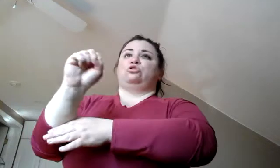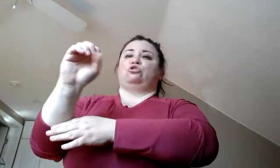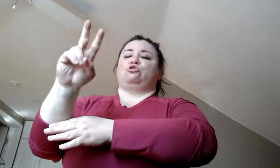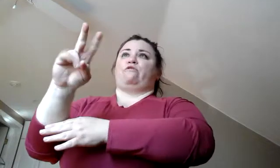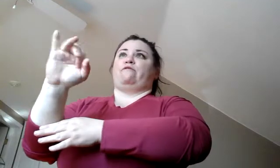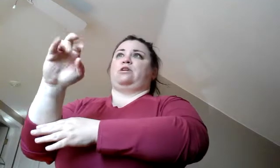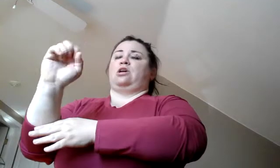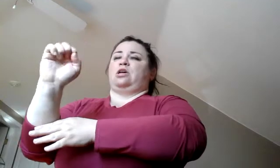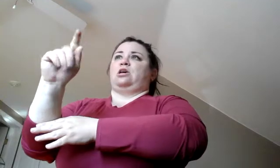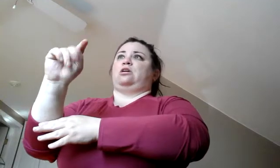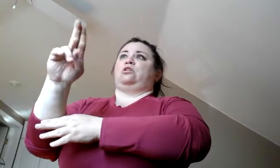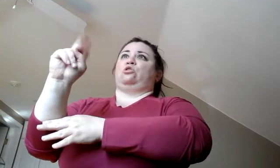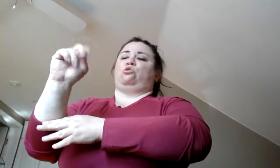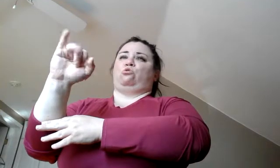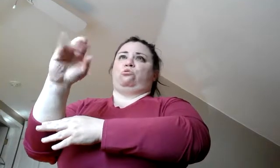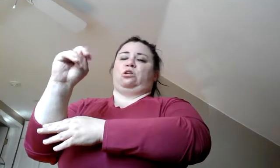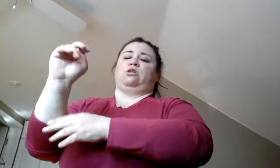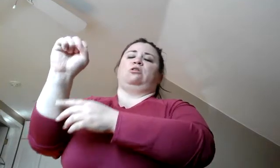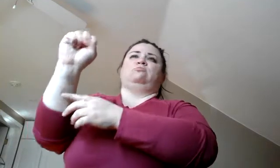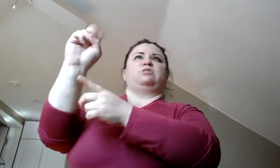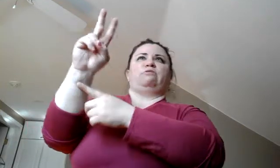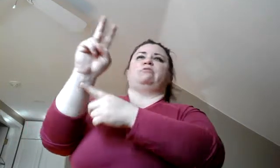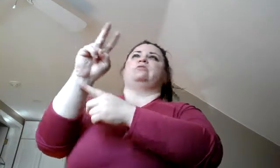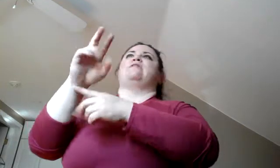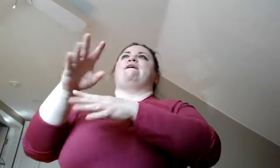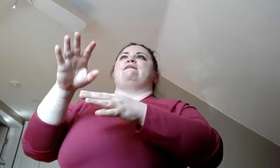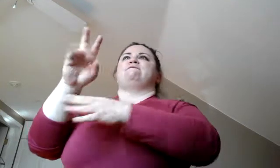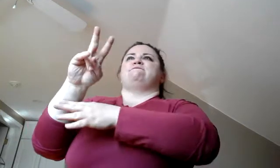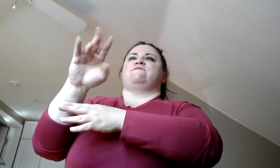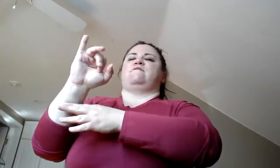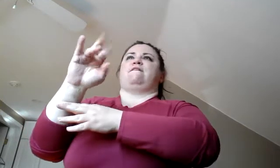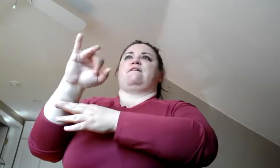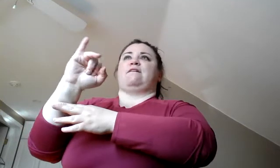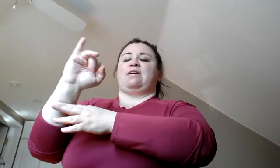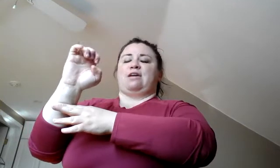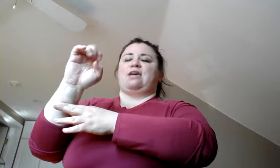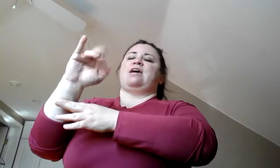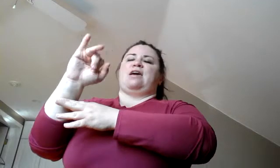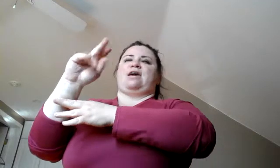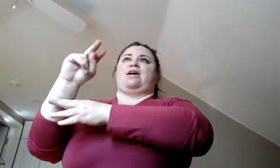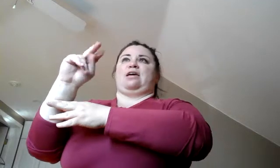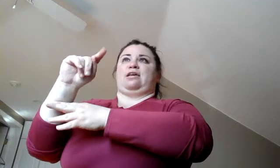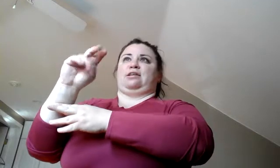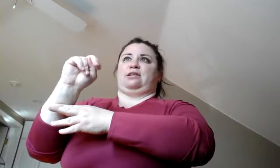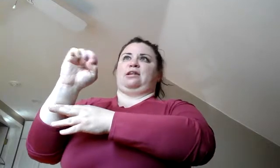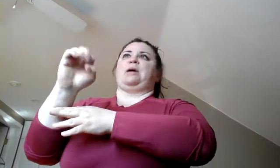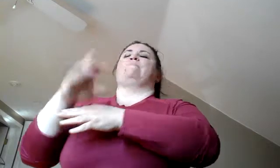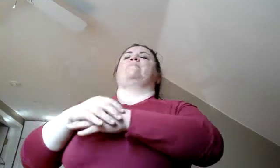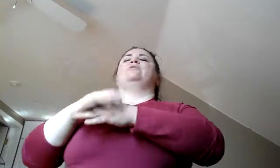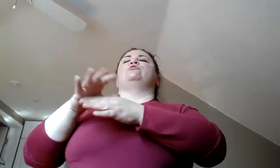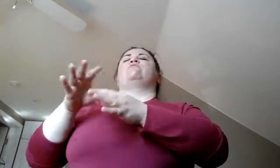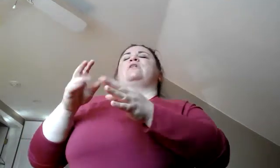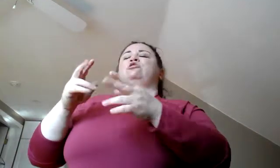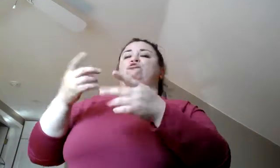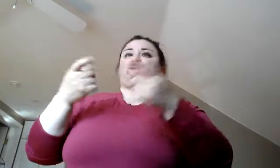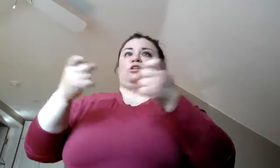And I don't know if that makes any sense to you, but they had tried to basically control Afghanistan. They invaded Afghanistan, I